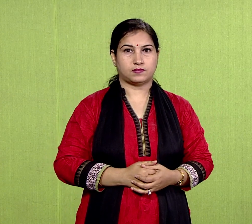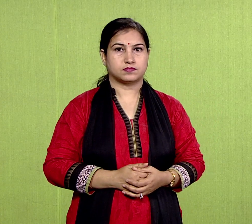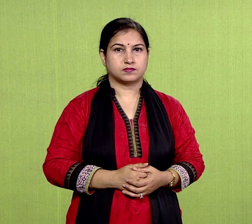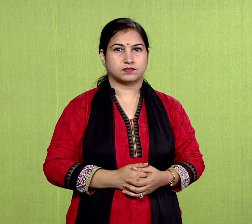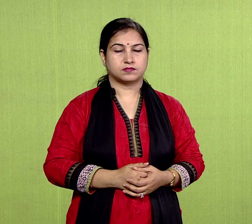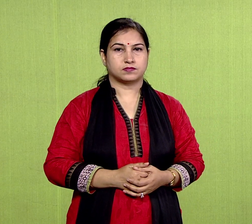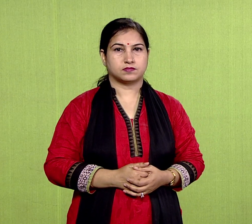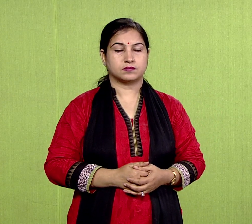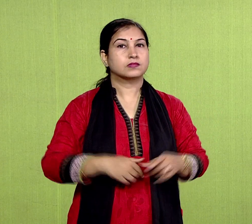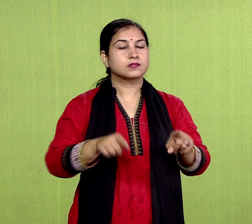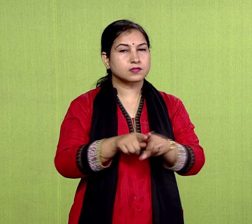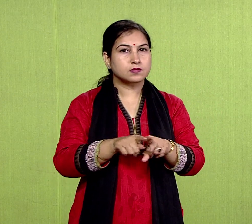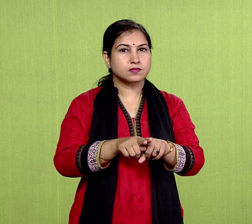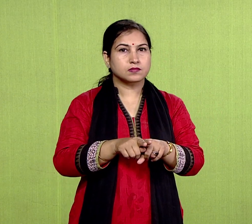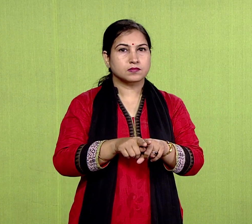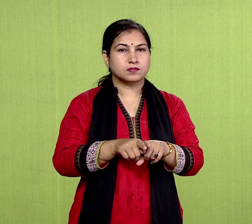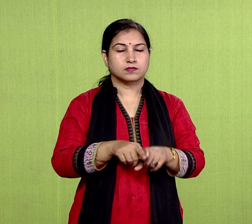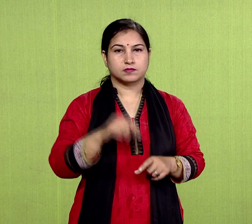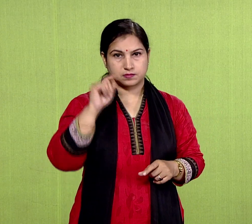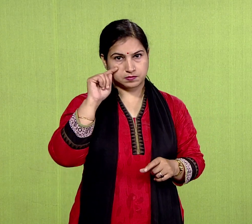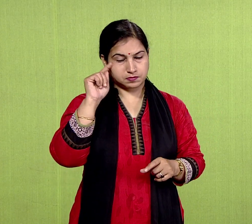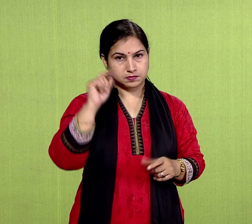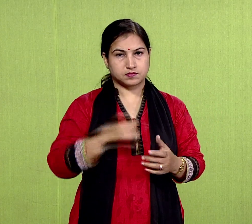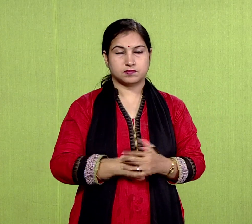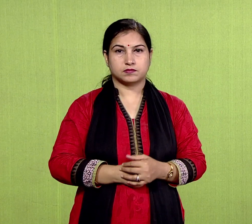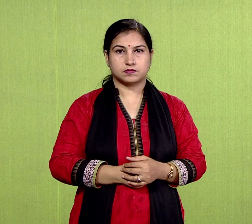The concept of zero